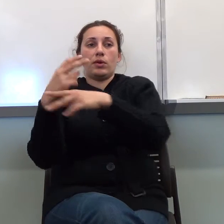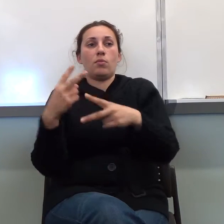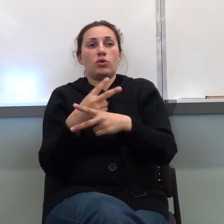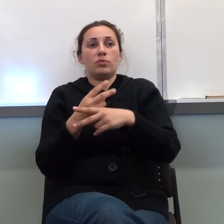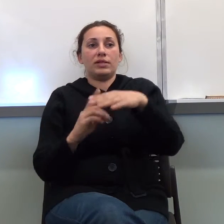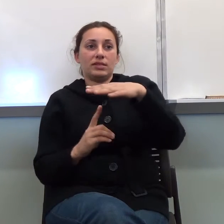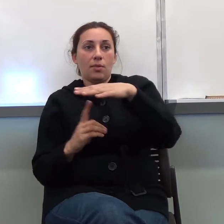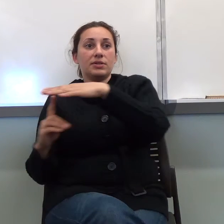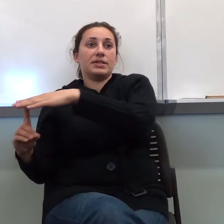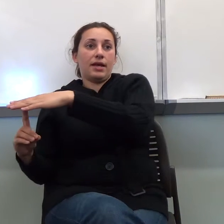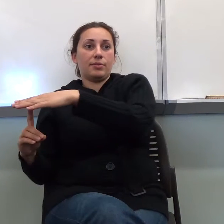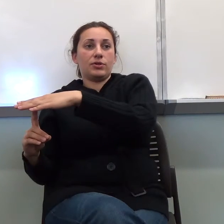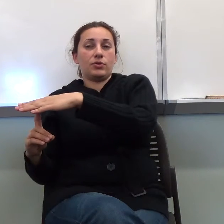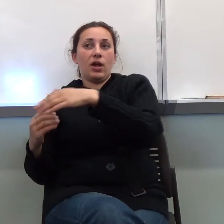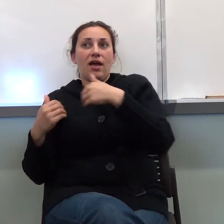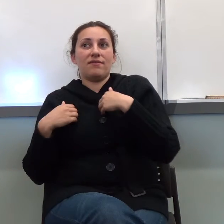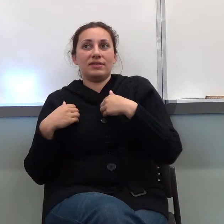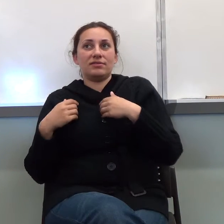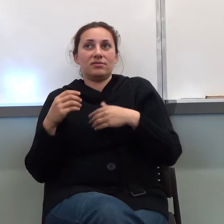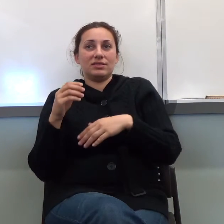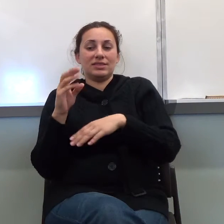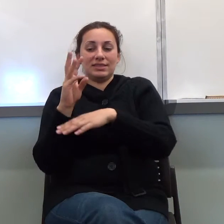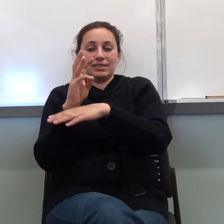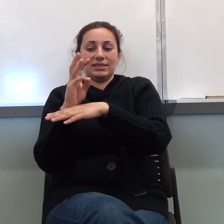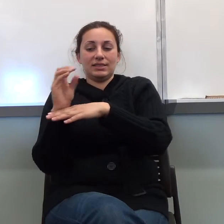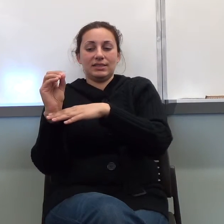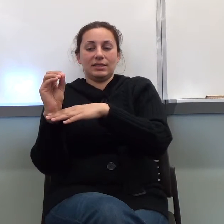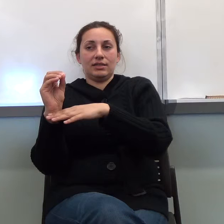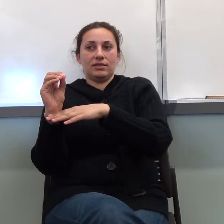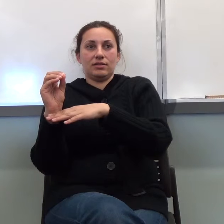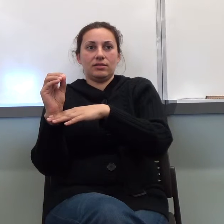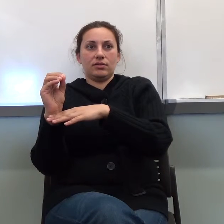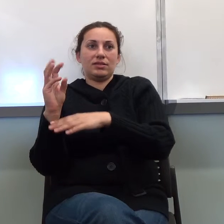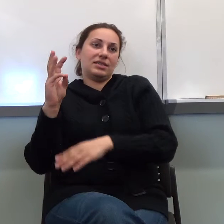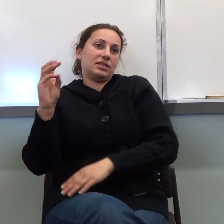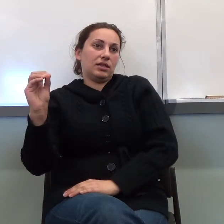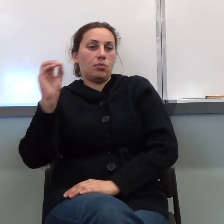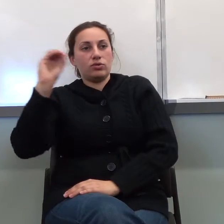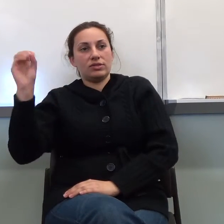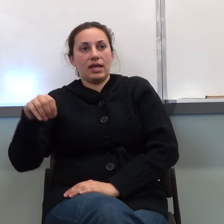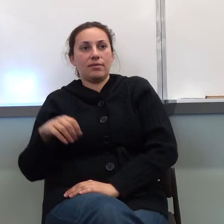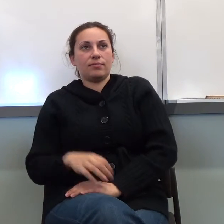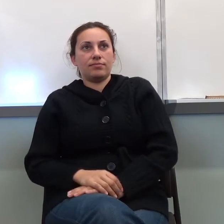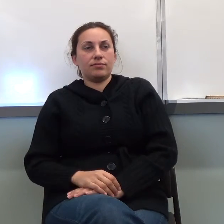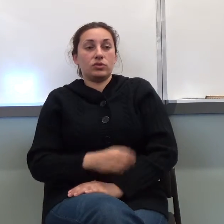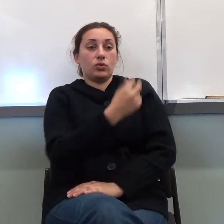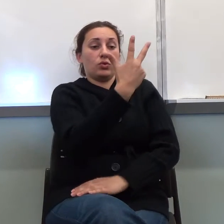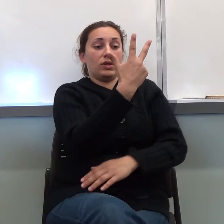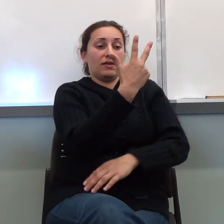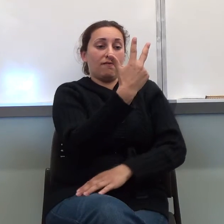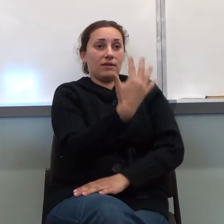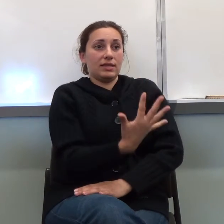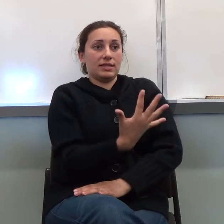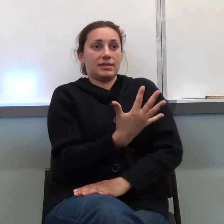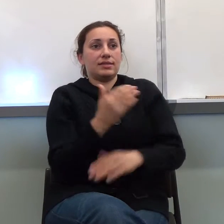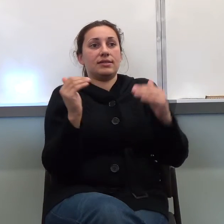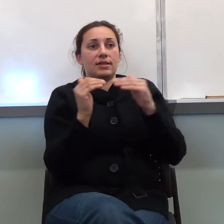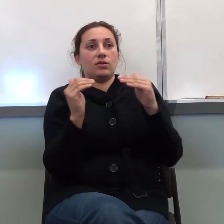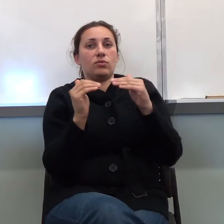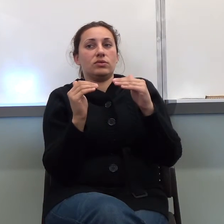here, 1 there, which is just 60. Put a percent sign on it. 3/5 represents the percent called